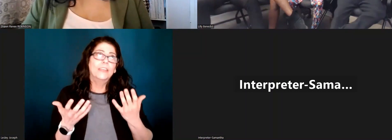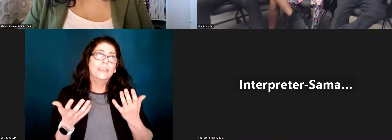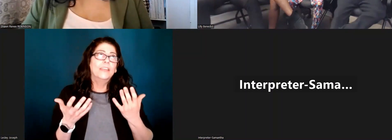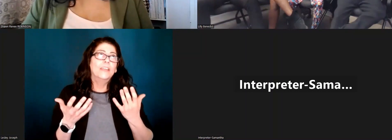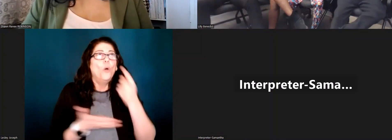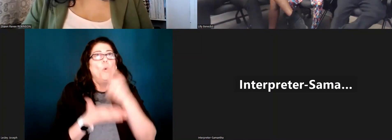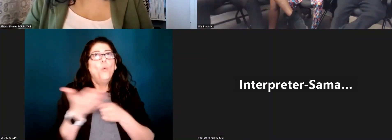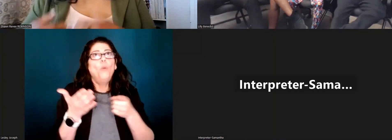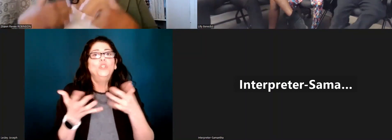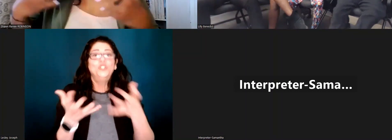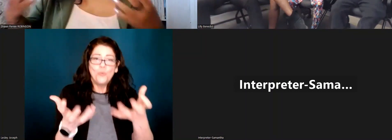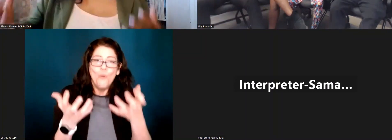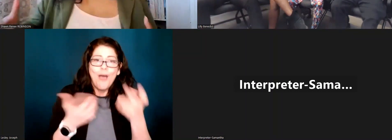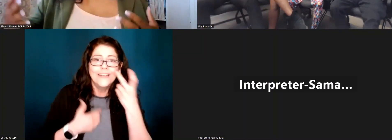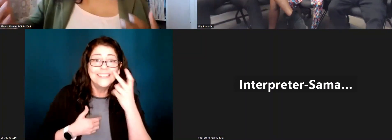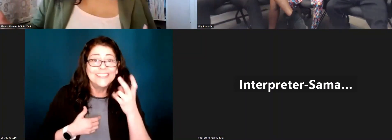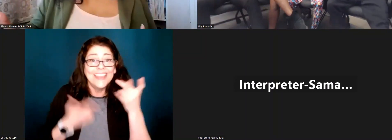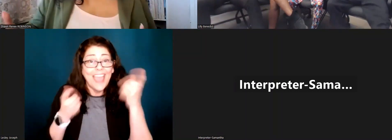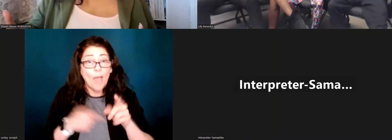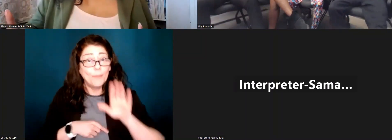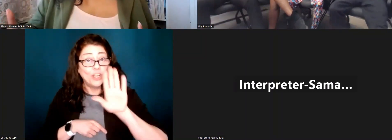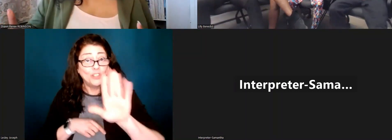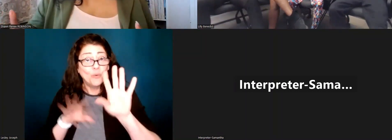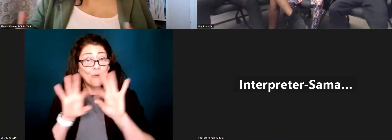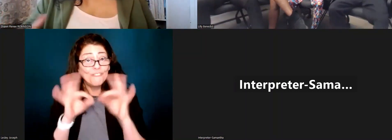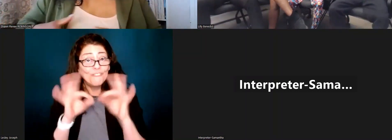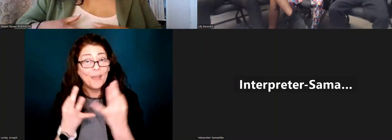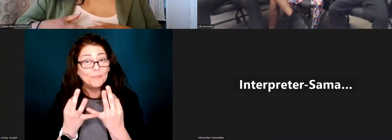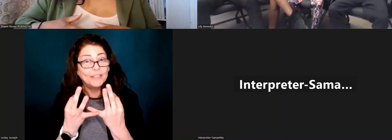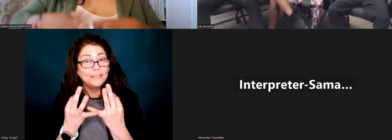family? If you could